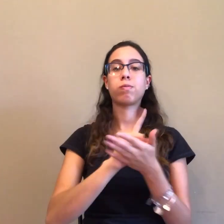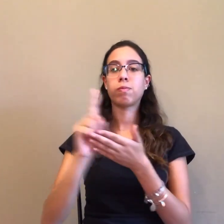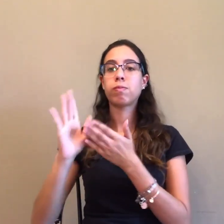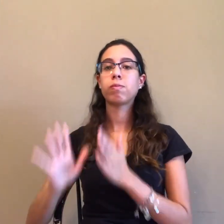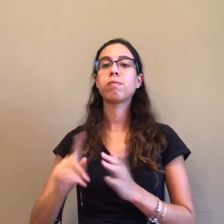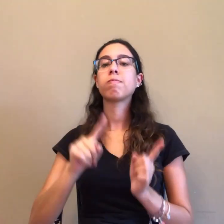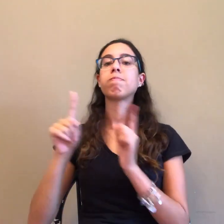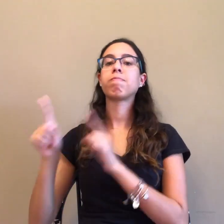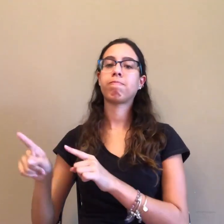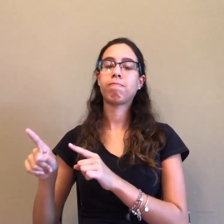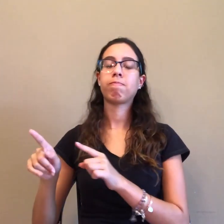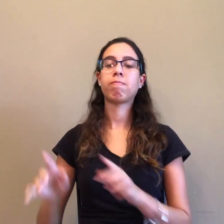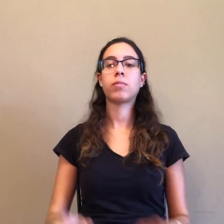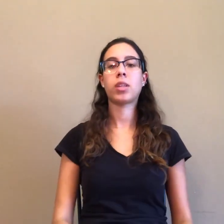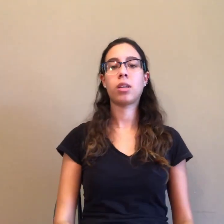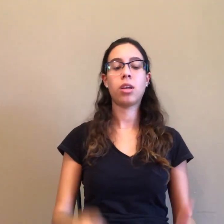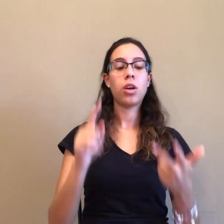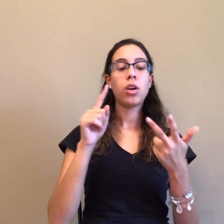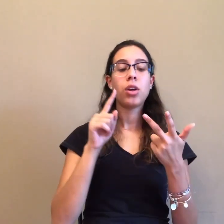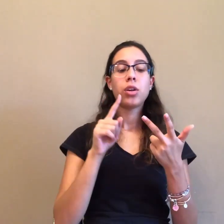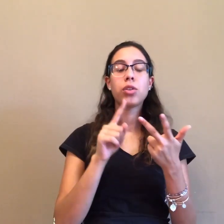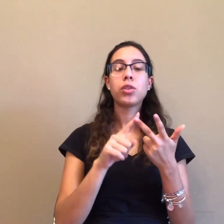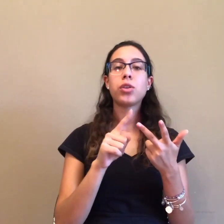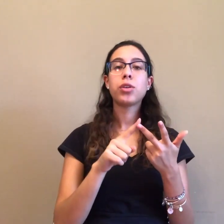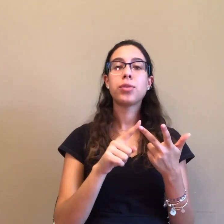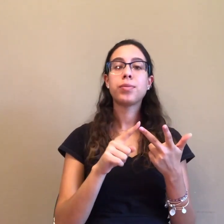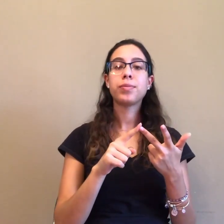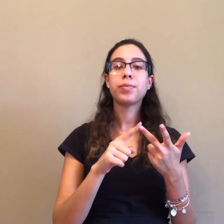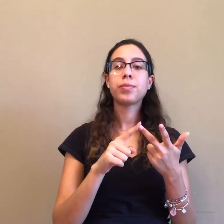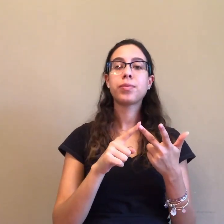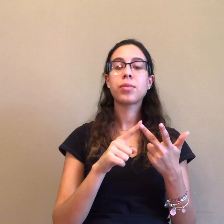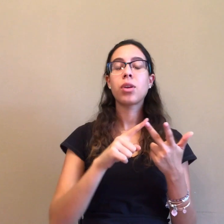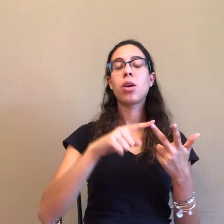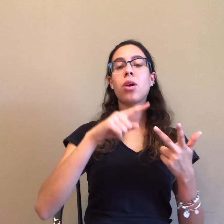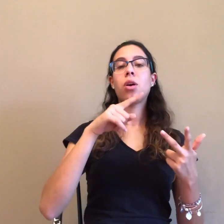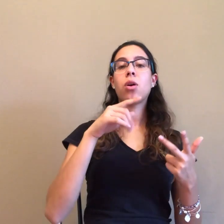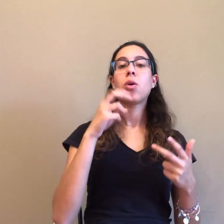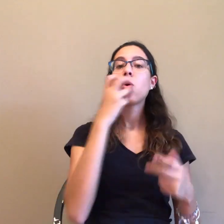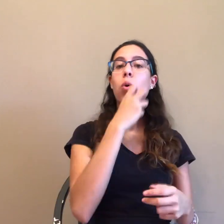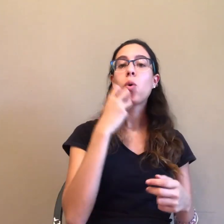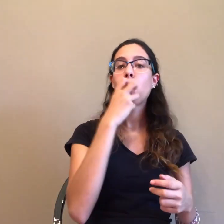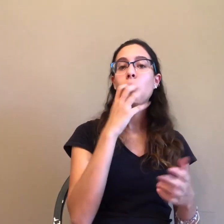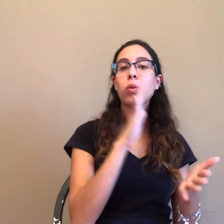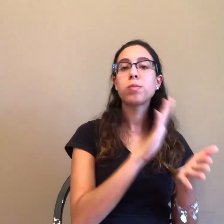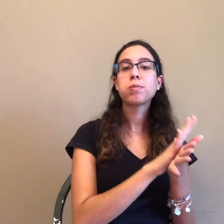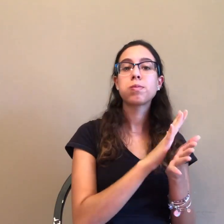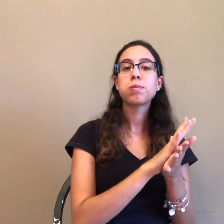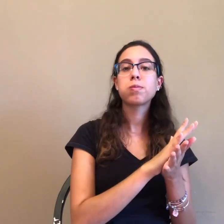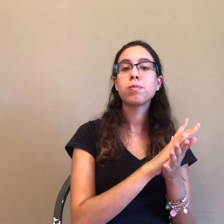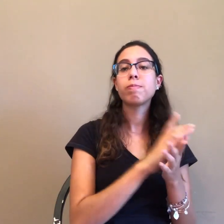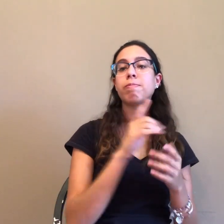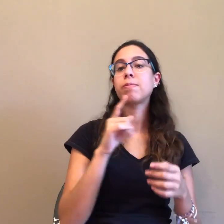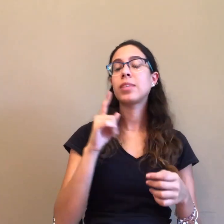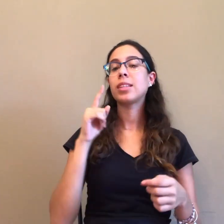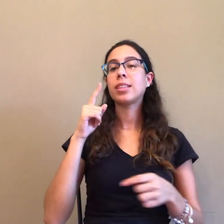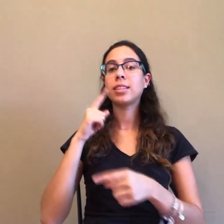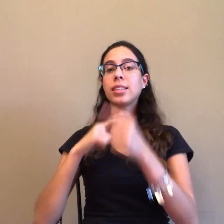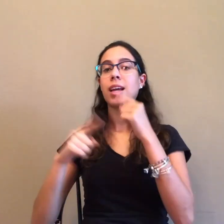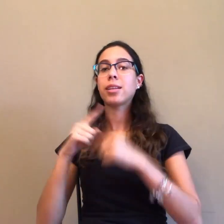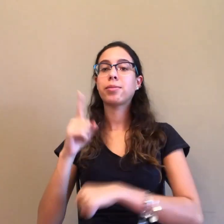they go home. The third is oral day schools or sign schools.